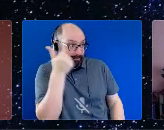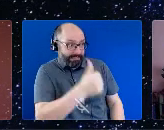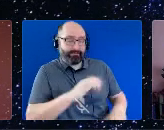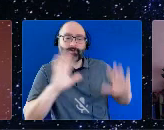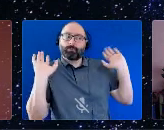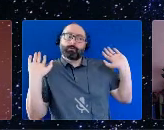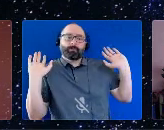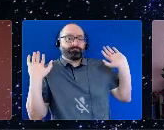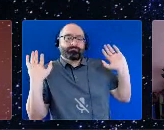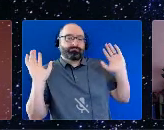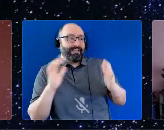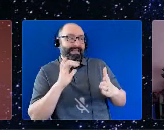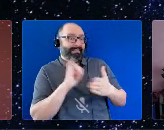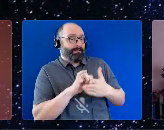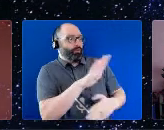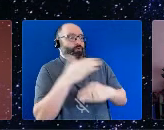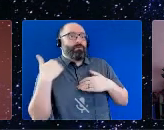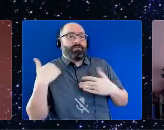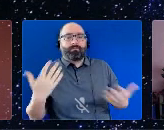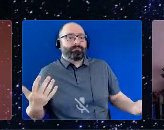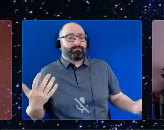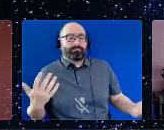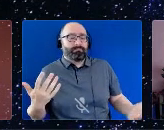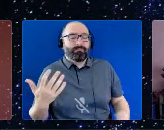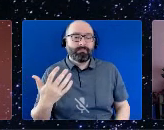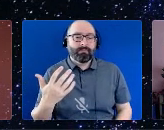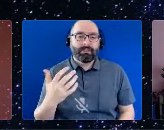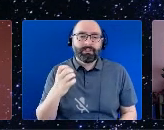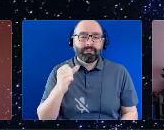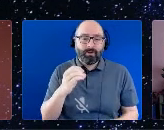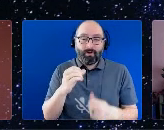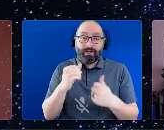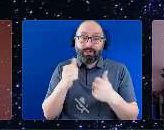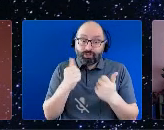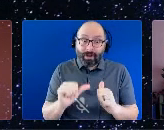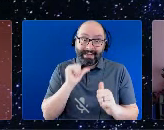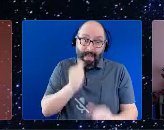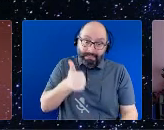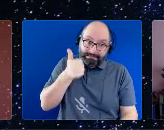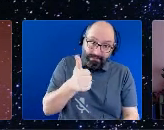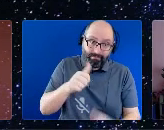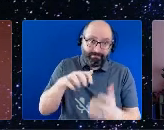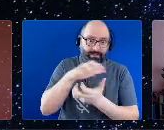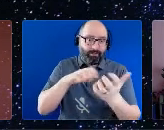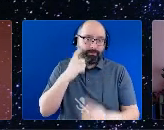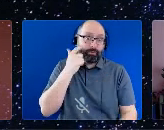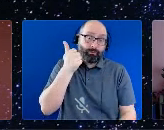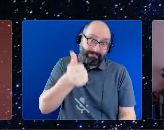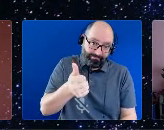that's like, that's on you. So trying not to get confused is pretty valuable for time management and